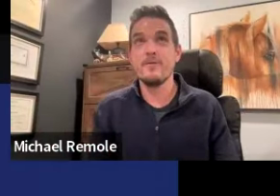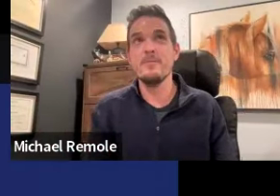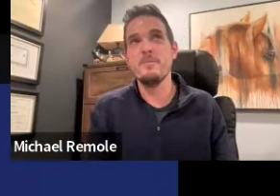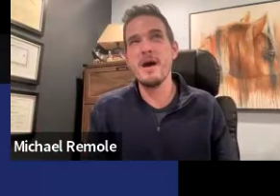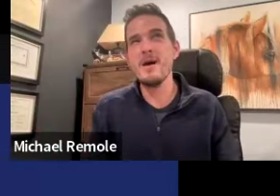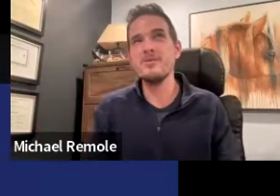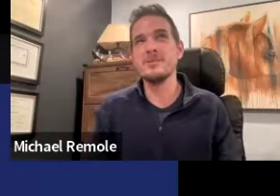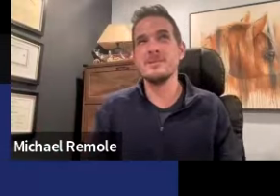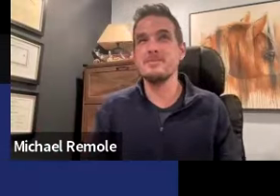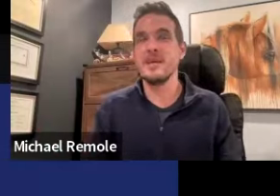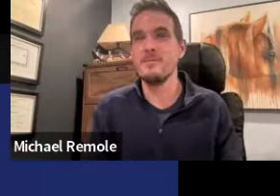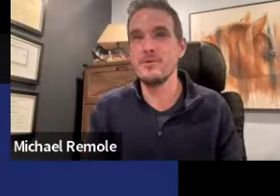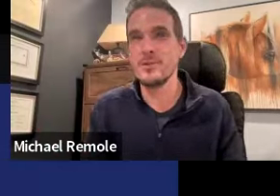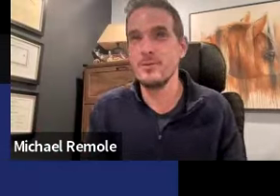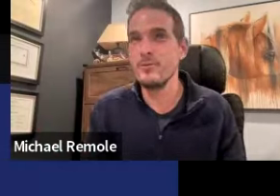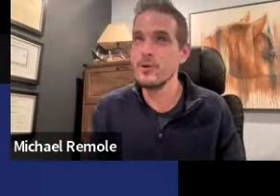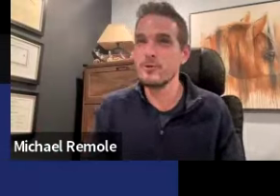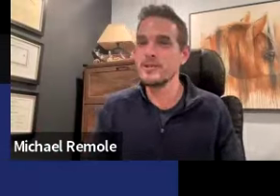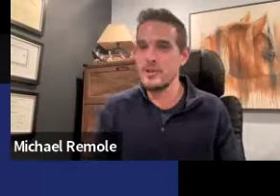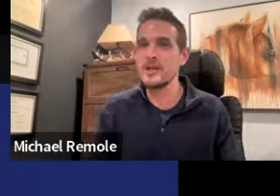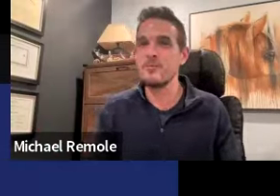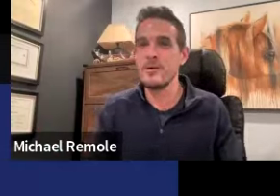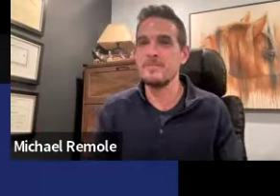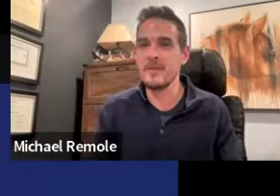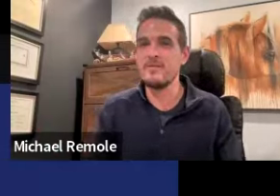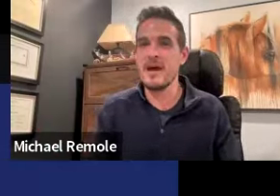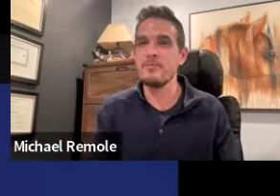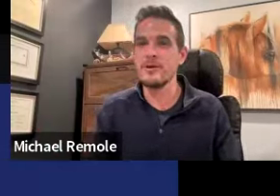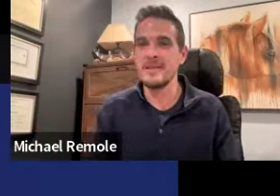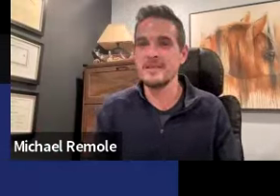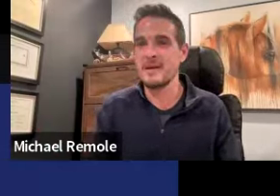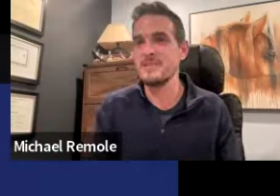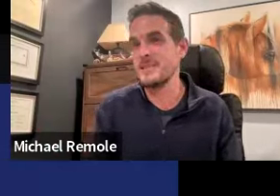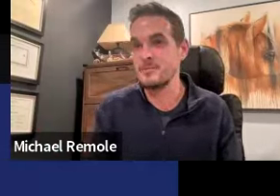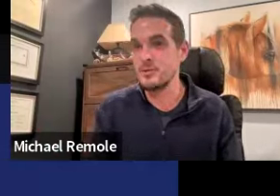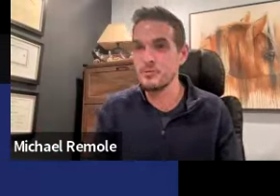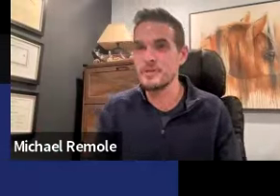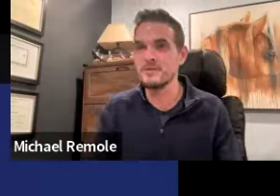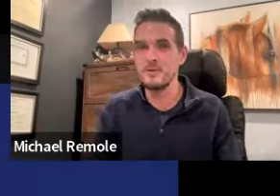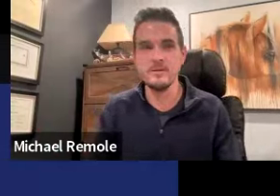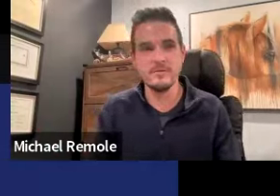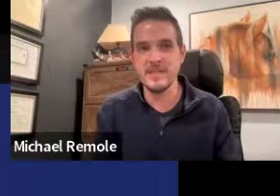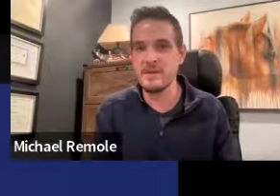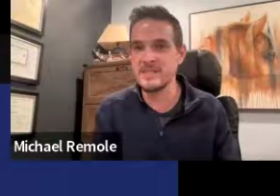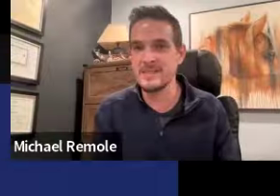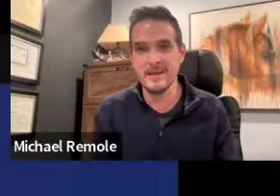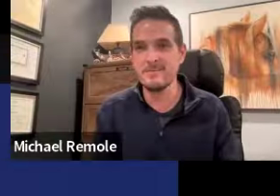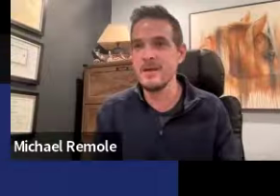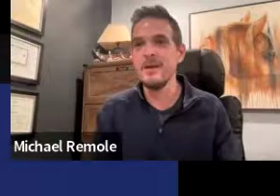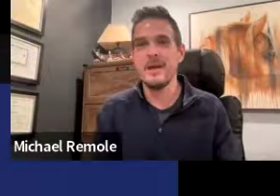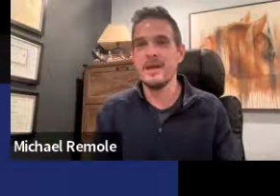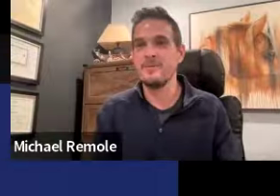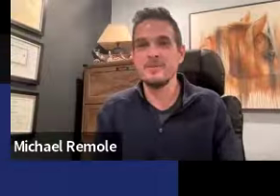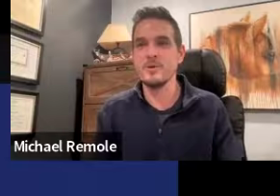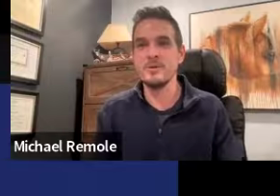us from about September to early January of that process. And I would see him 2 to 3 times a week, 15 minutes at a